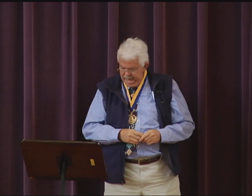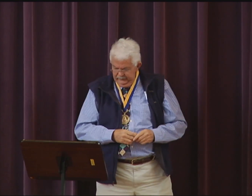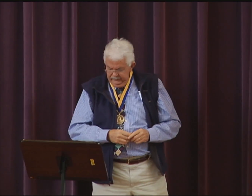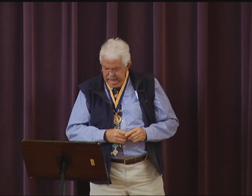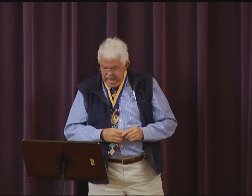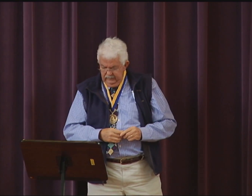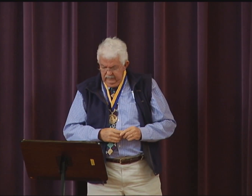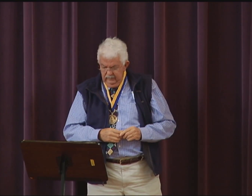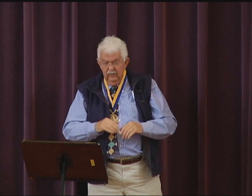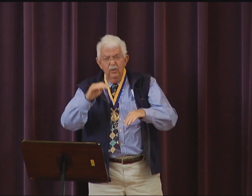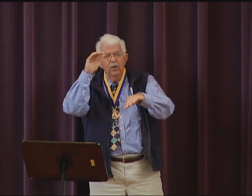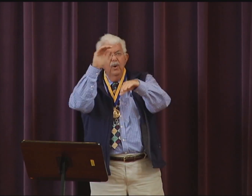here at Gallaudet.